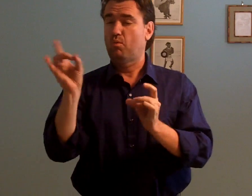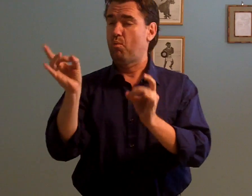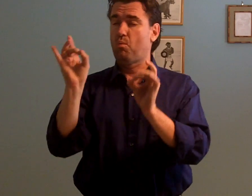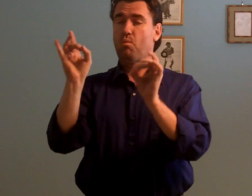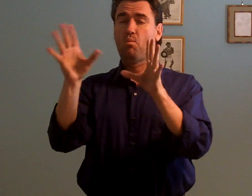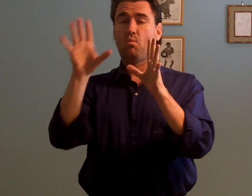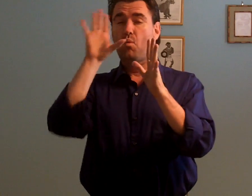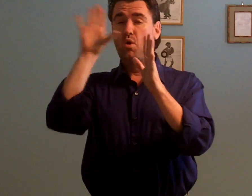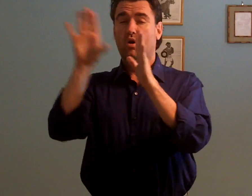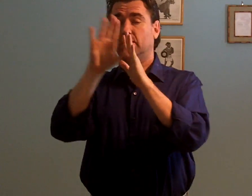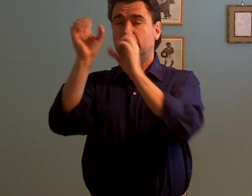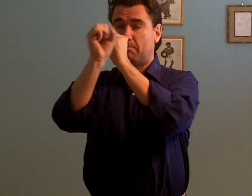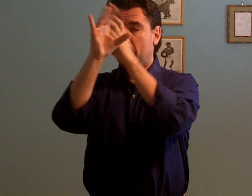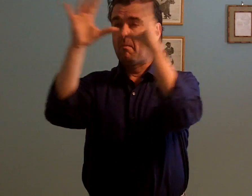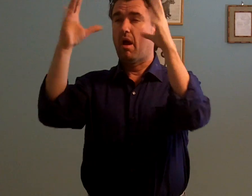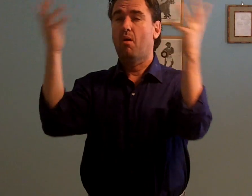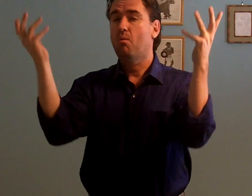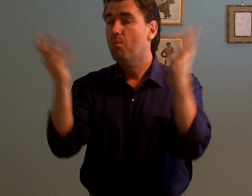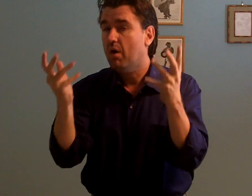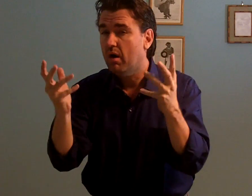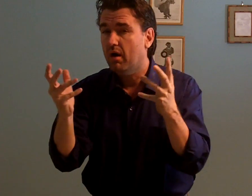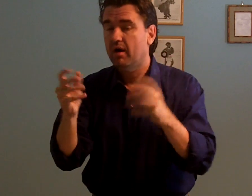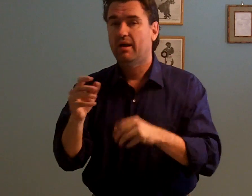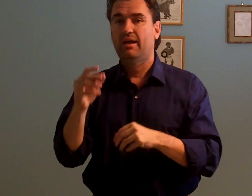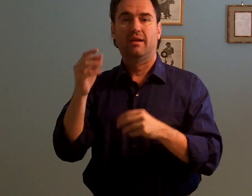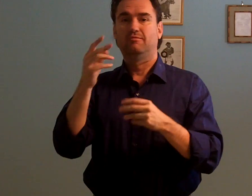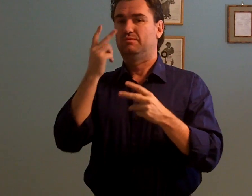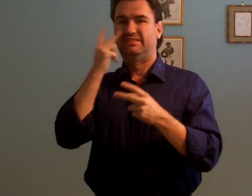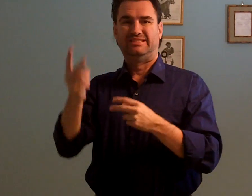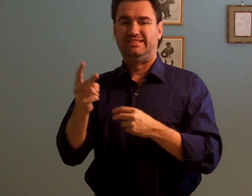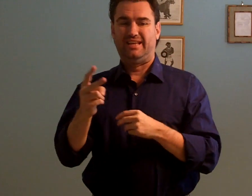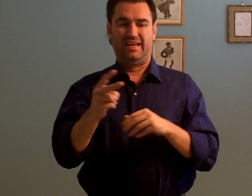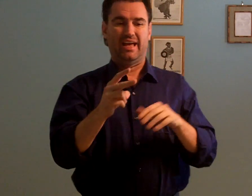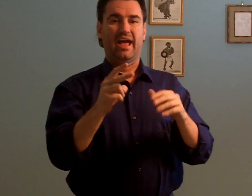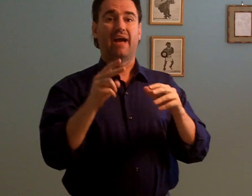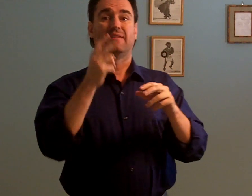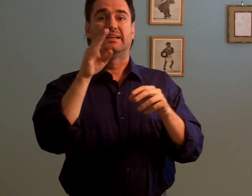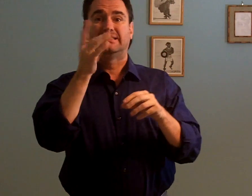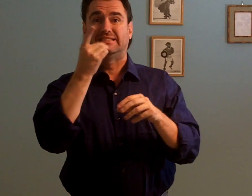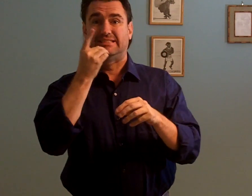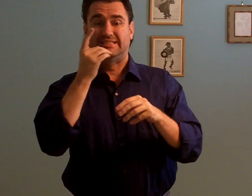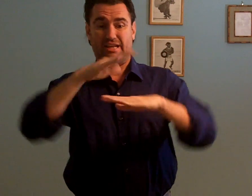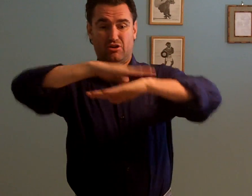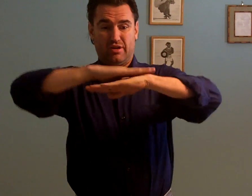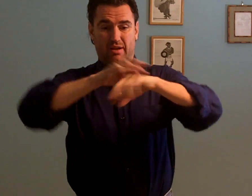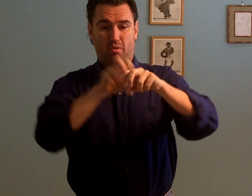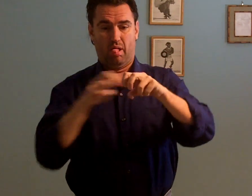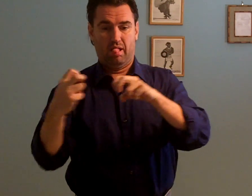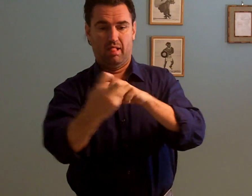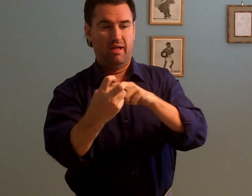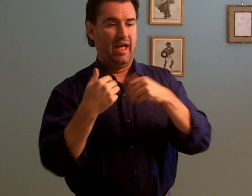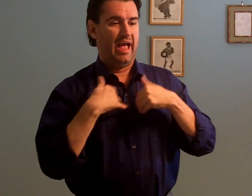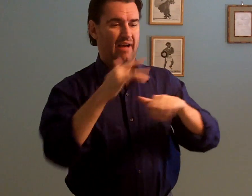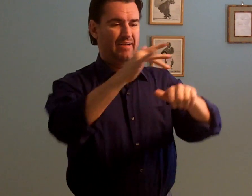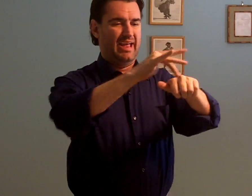world. The empty seat at the dinner table, children who were forced to grow up without their mother or their father,